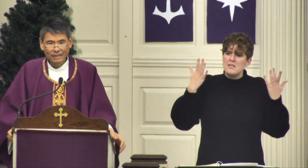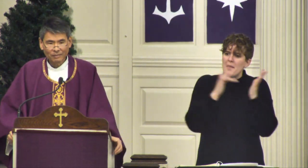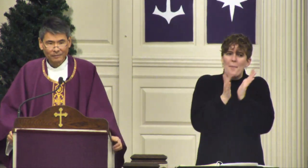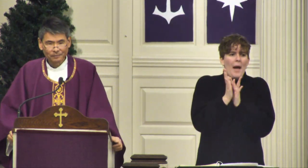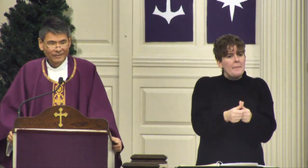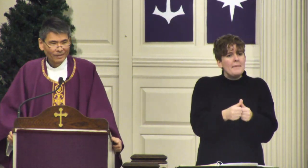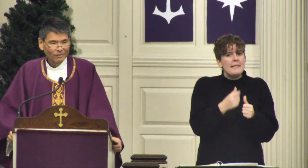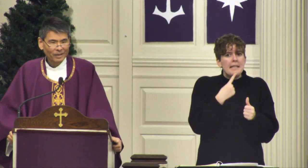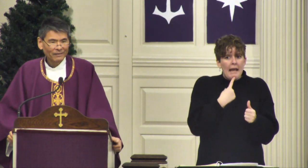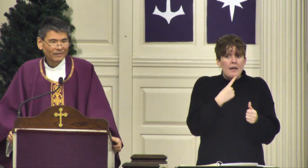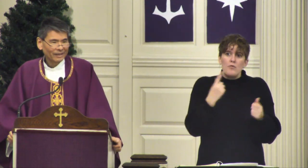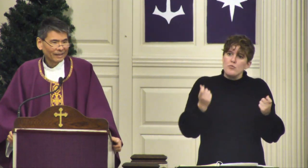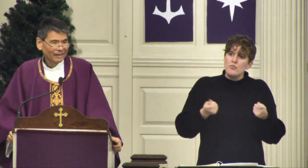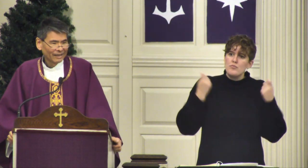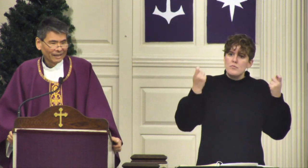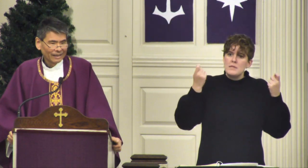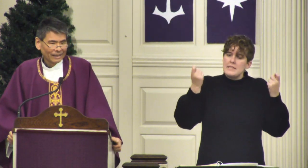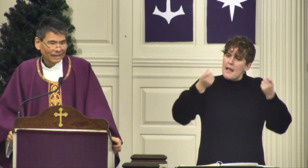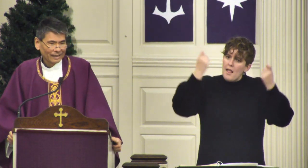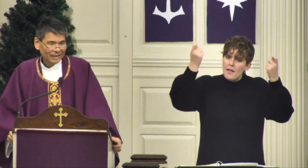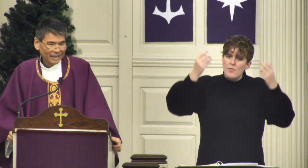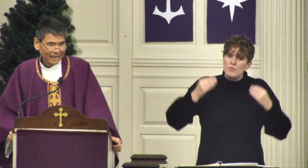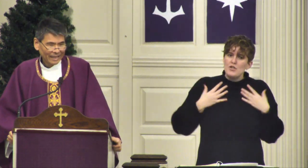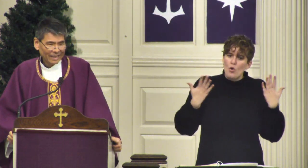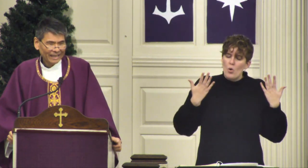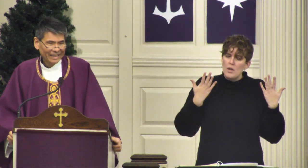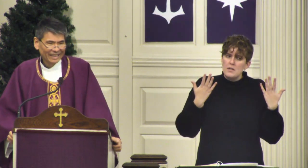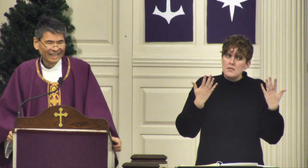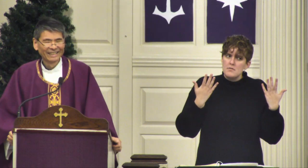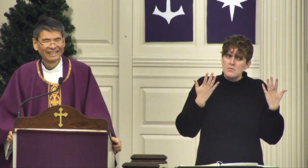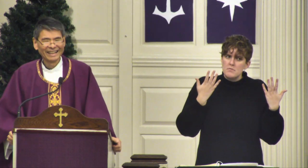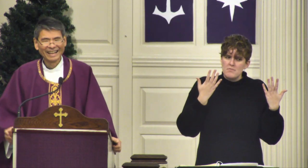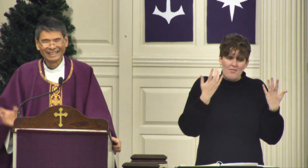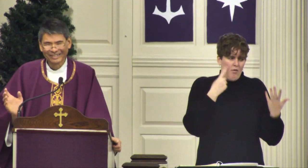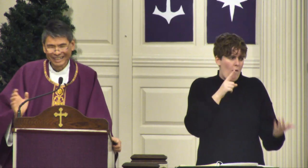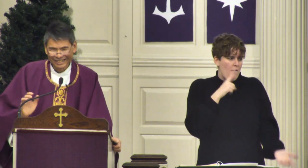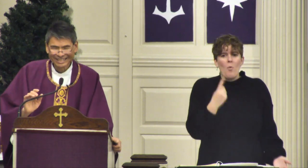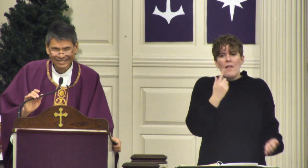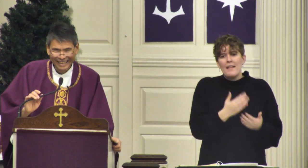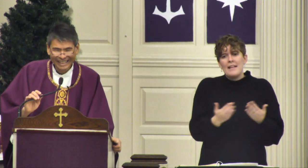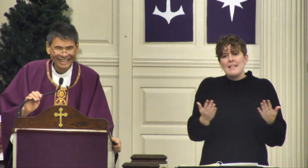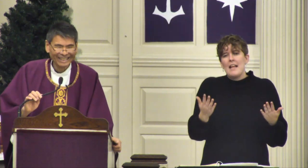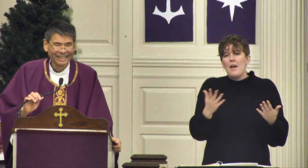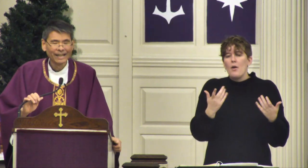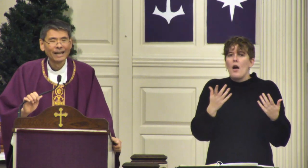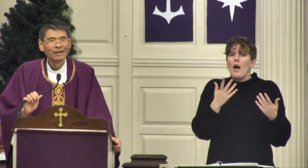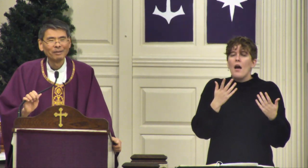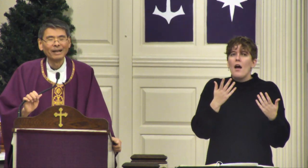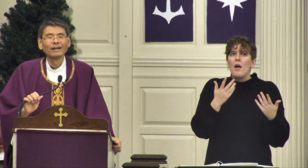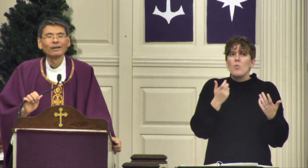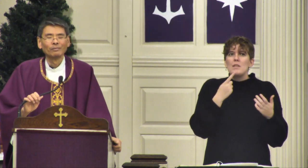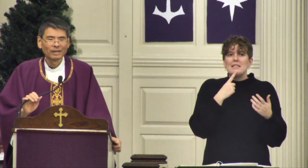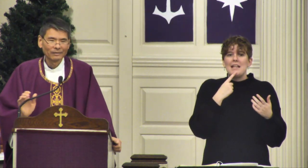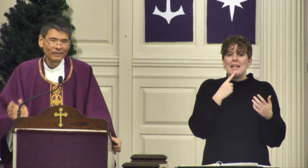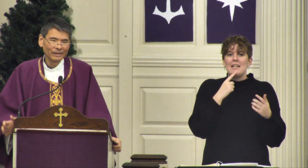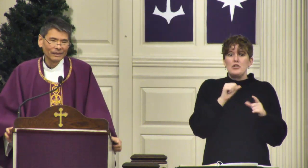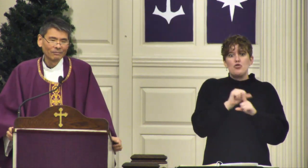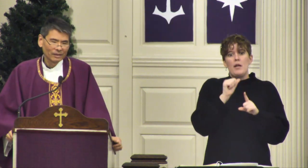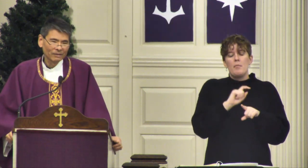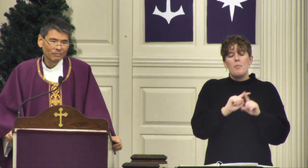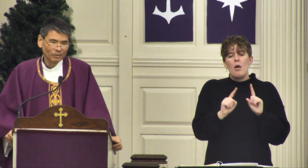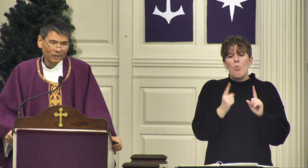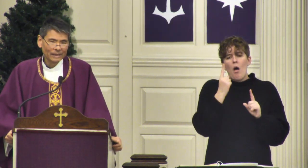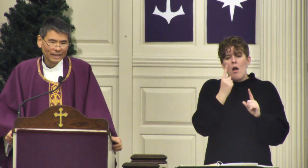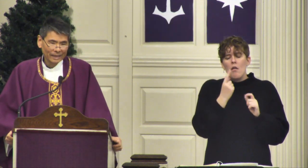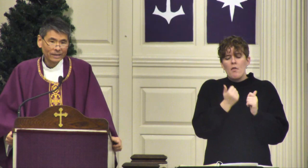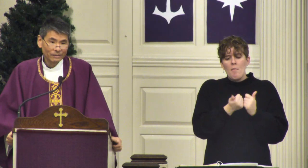me? One of the key, I don't want to call it a trick here, but one of the most